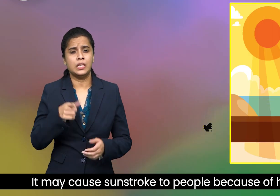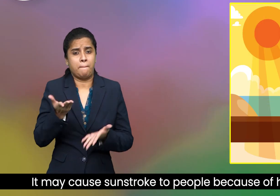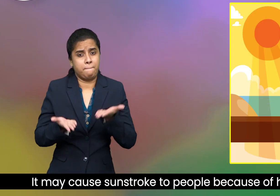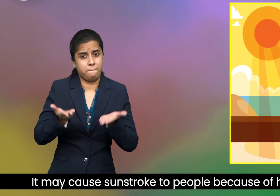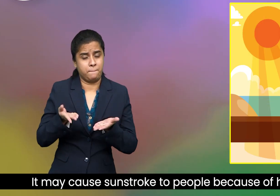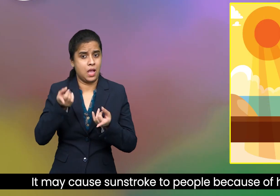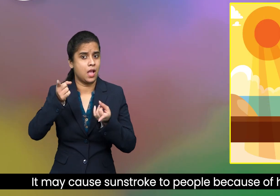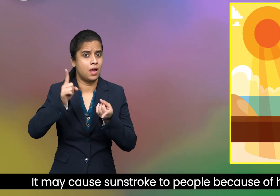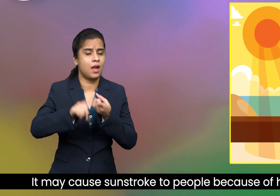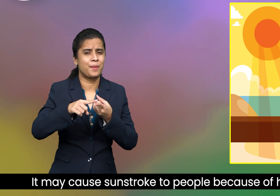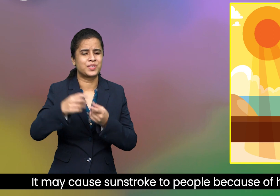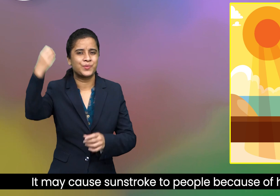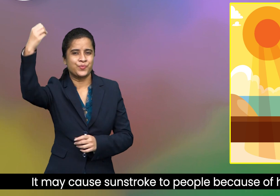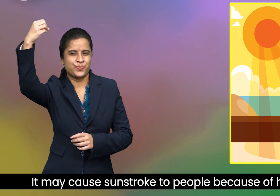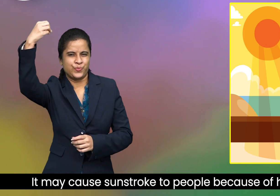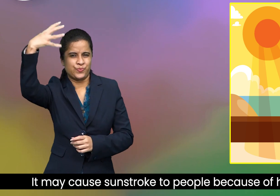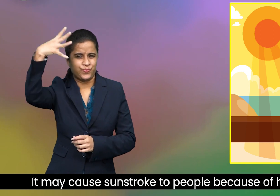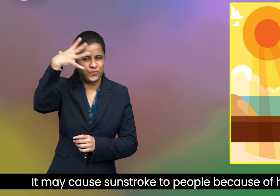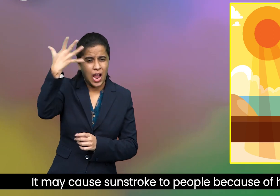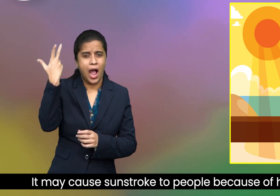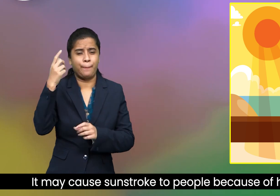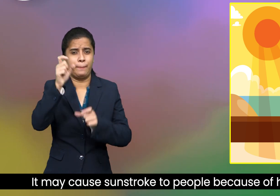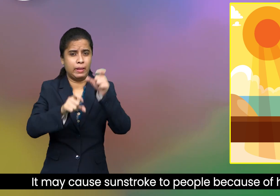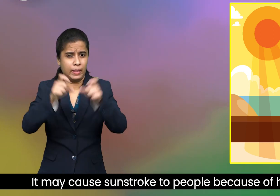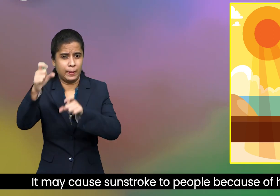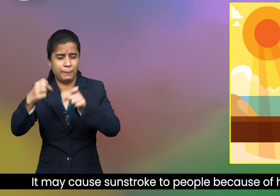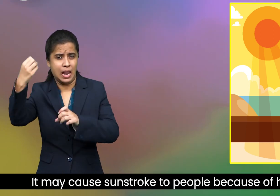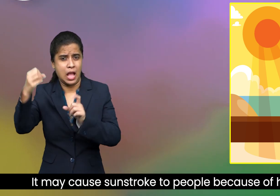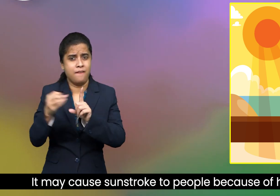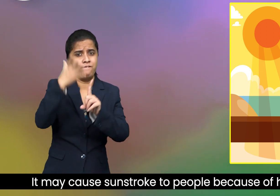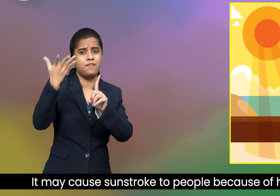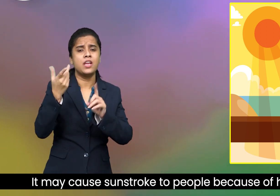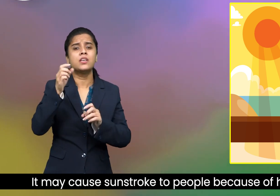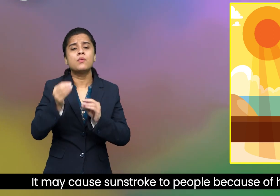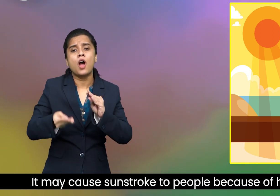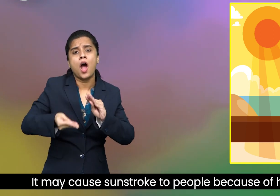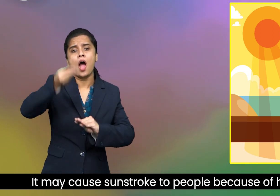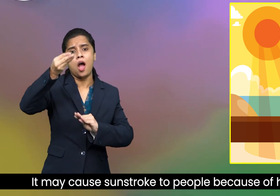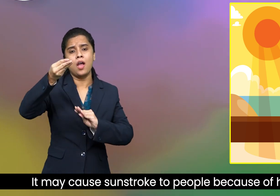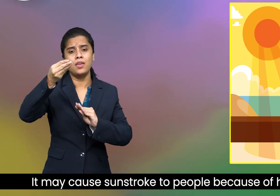It may cause sunstroke to people because of high temperatures.